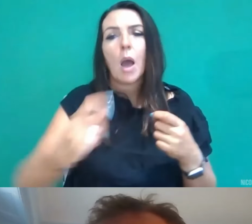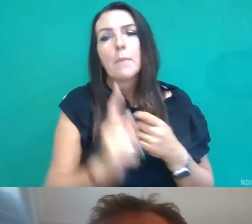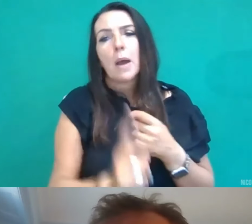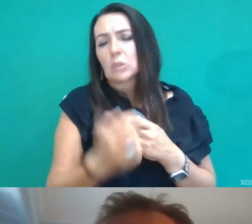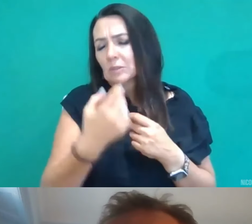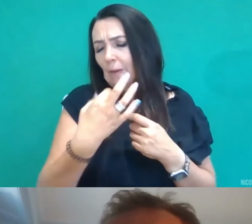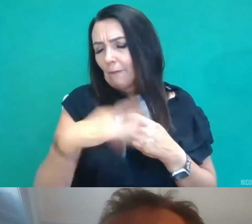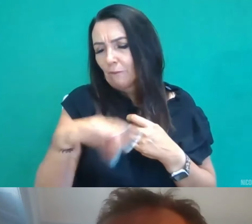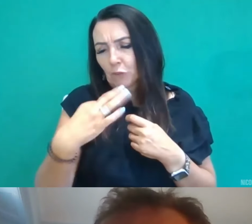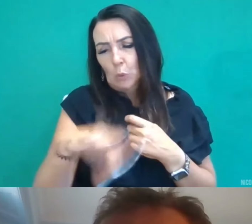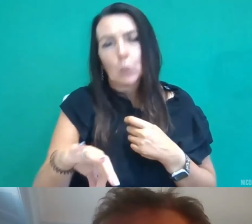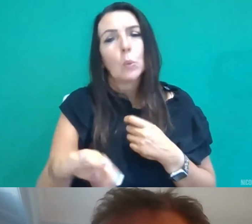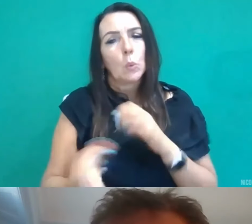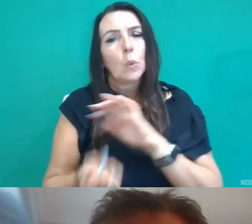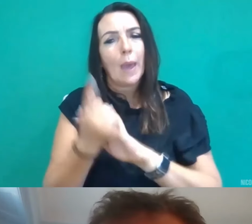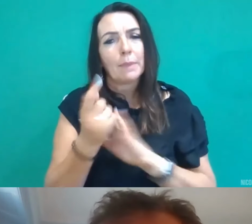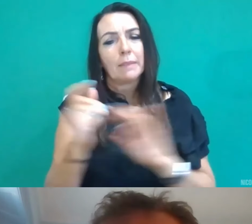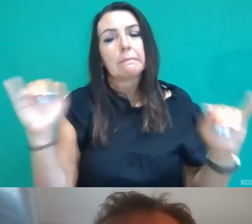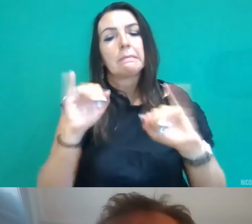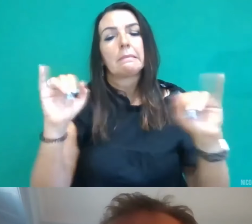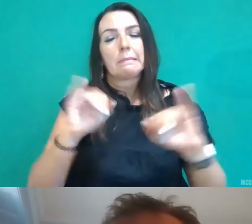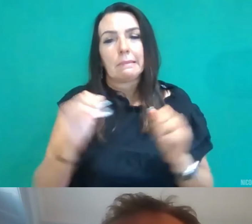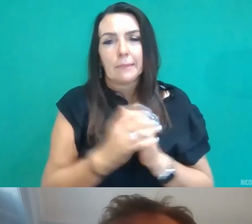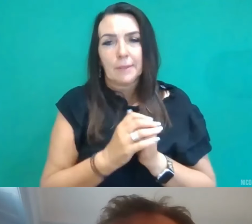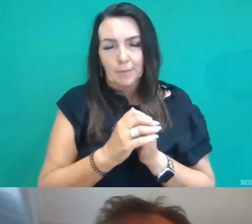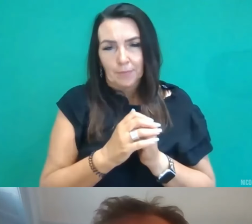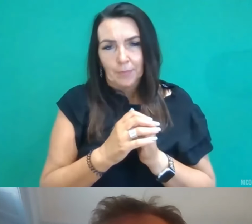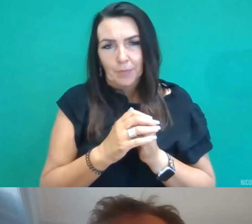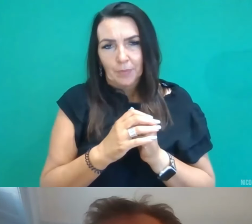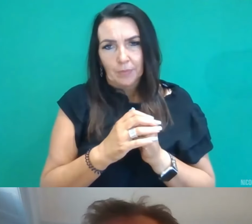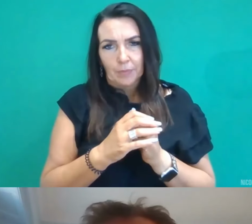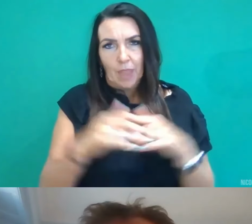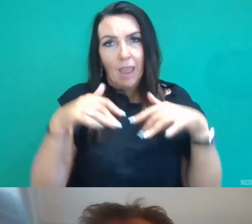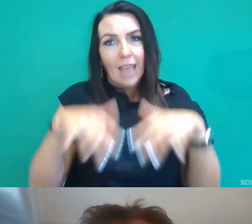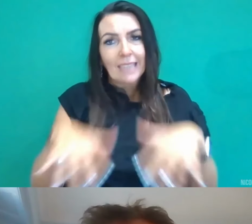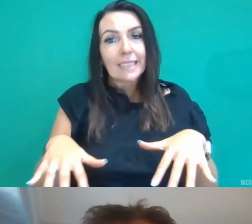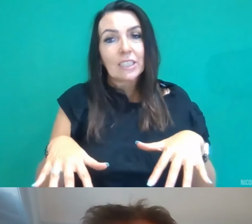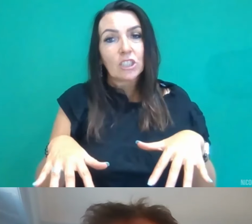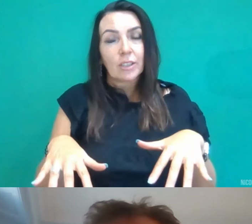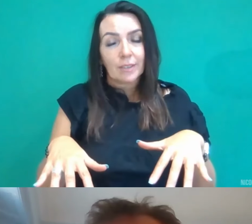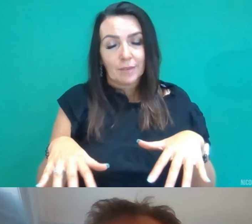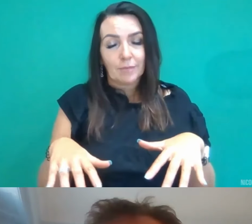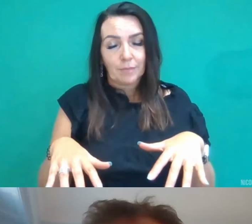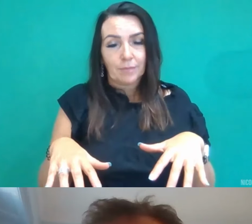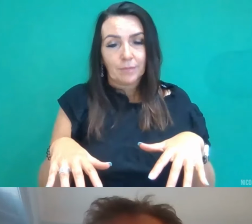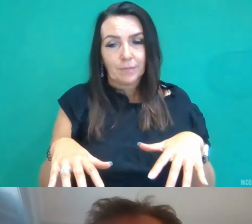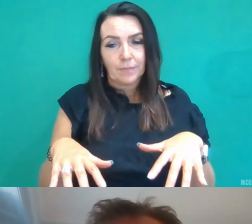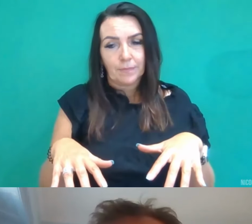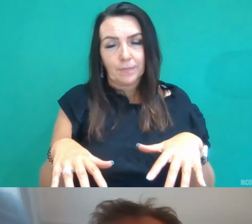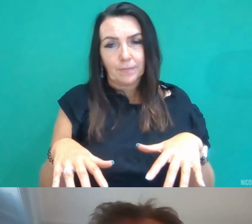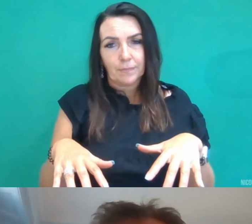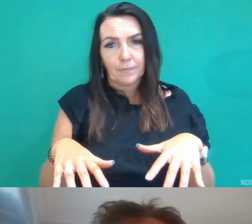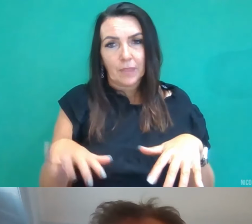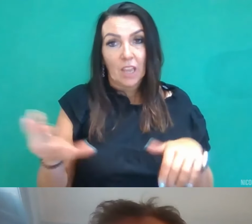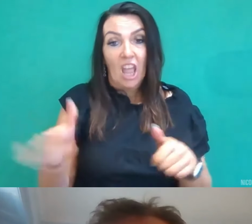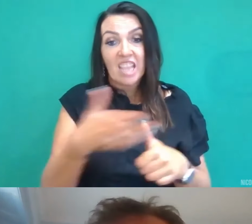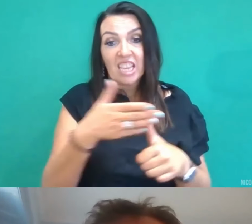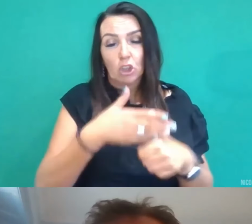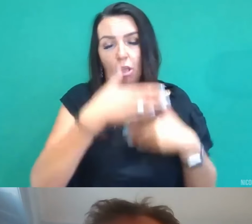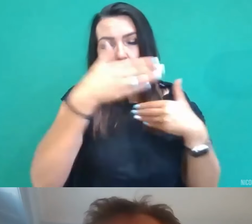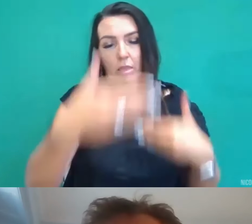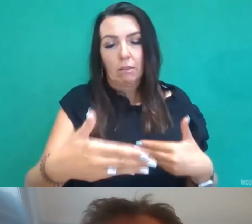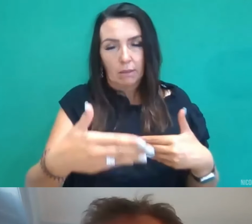of cases. And as Colin said, the isolation, the initial phase where people have